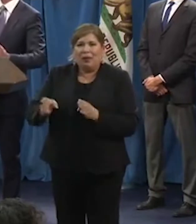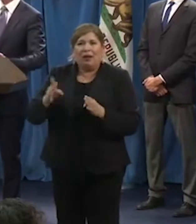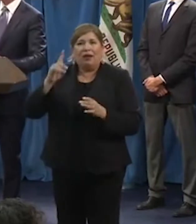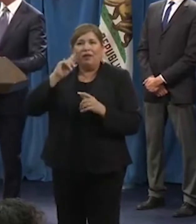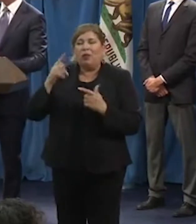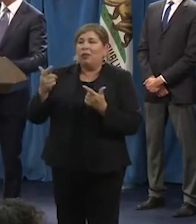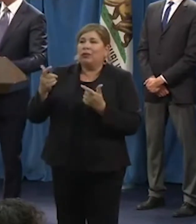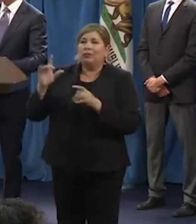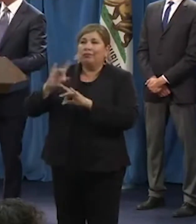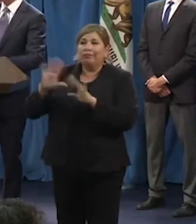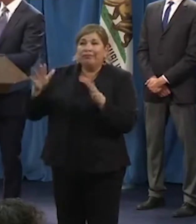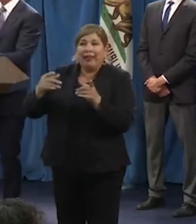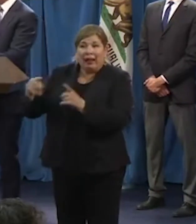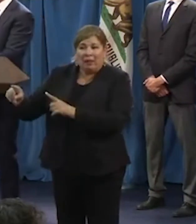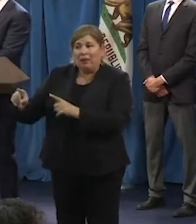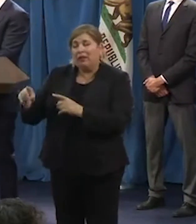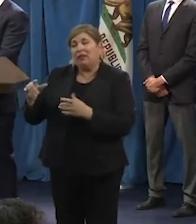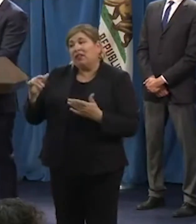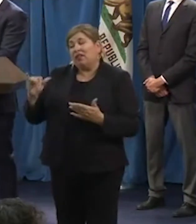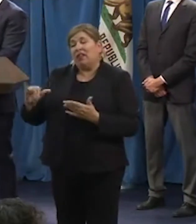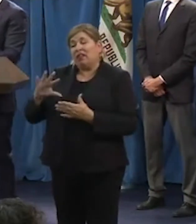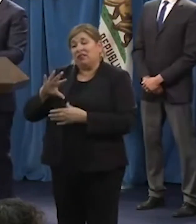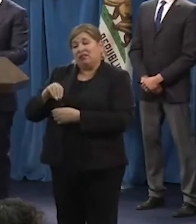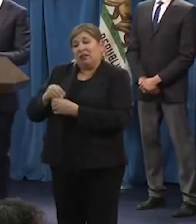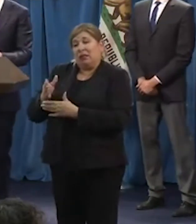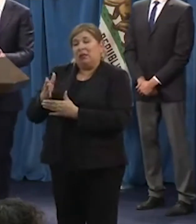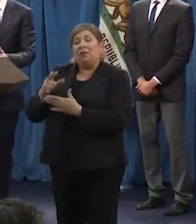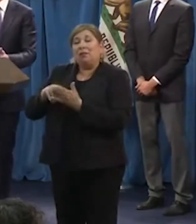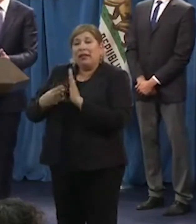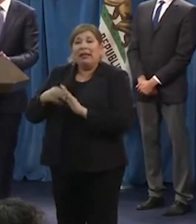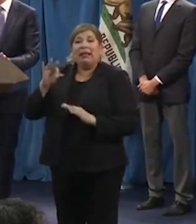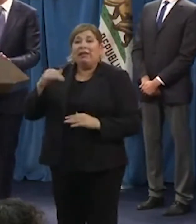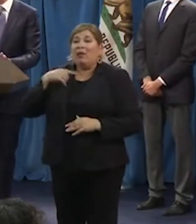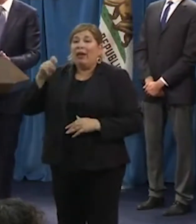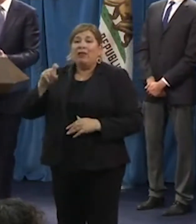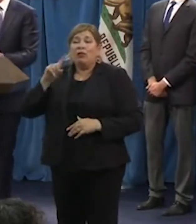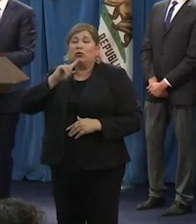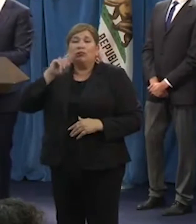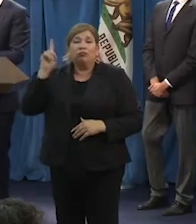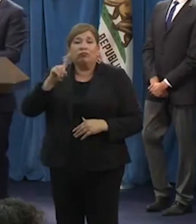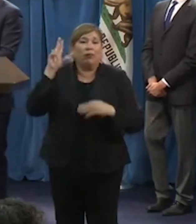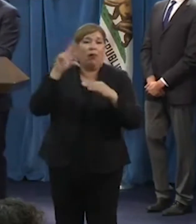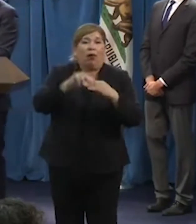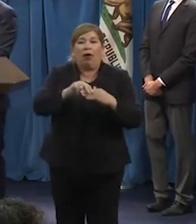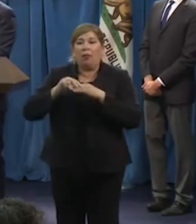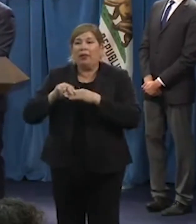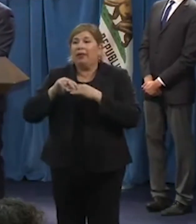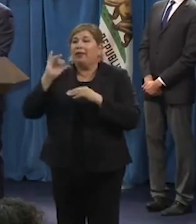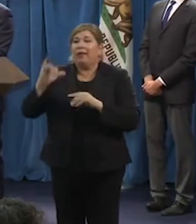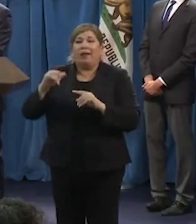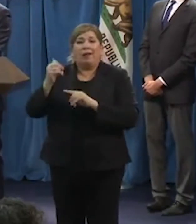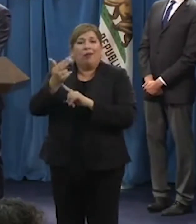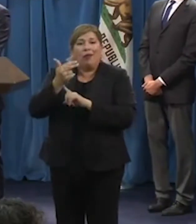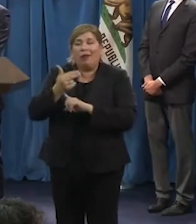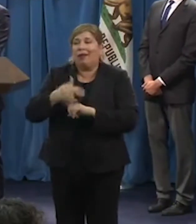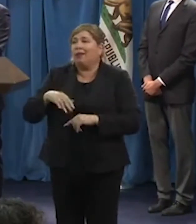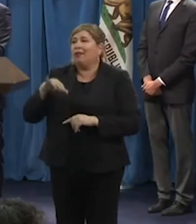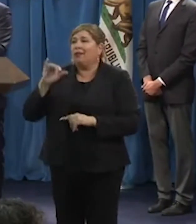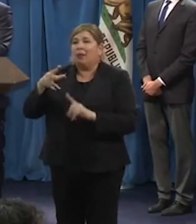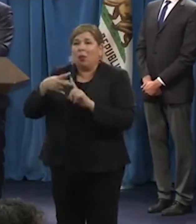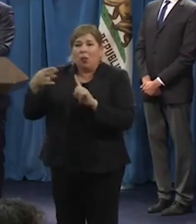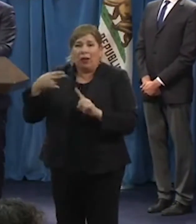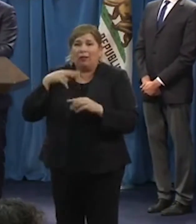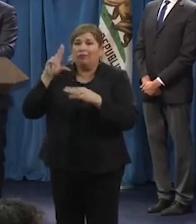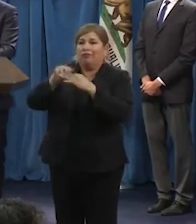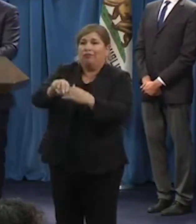the commandeering component of the executive order. That's the securing of the hotel resources and motel